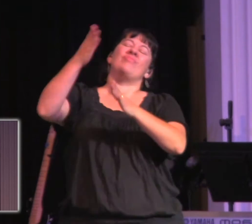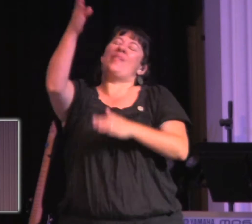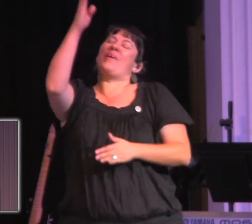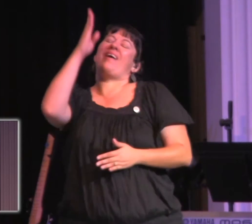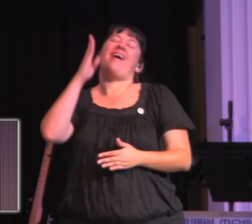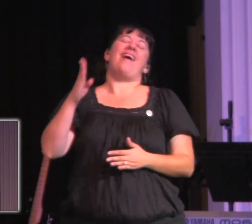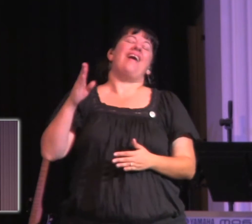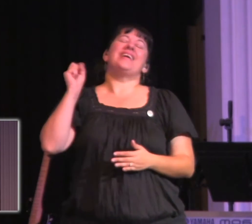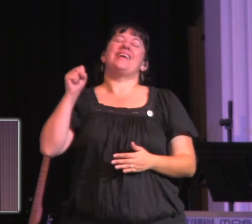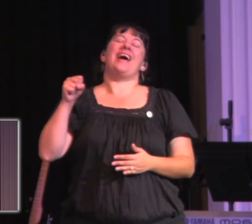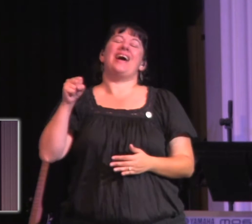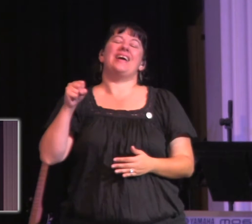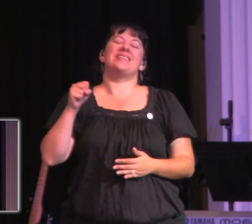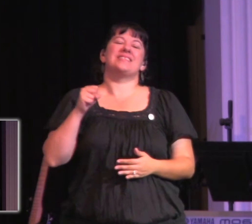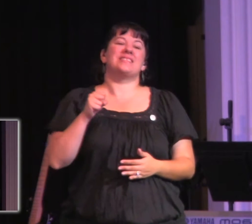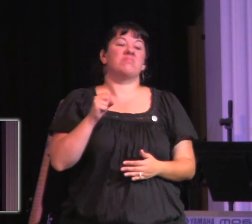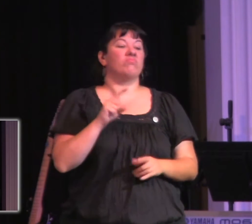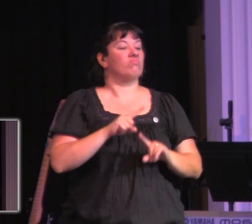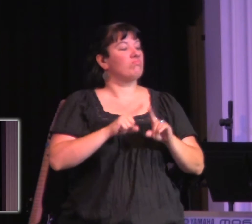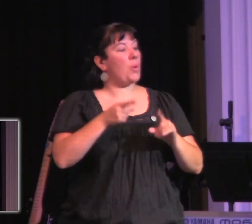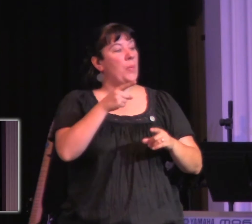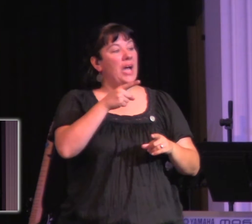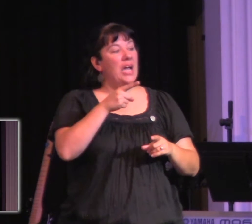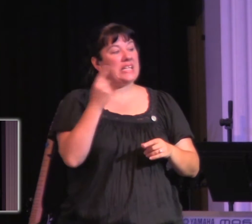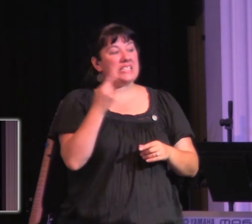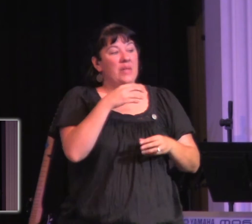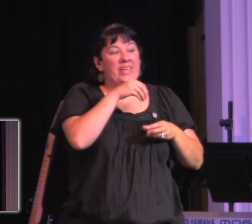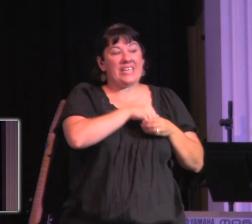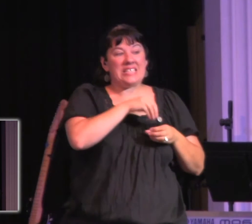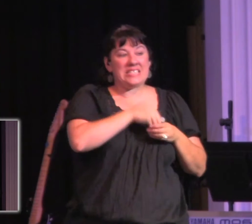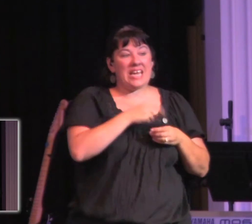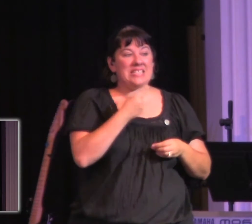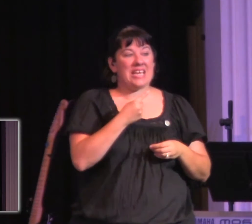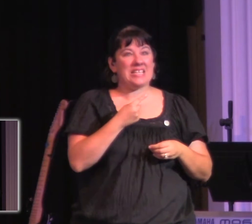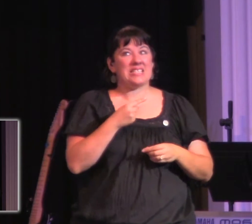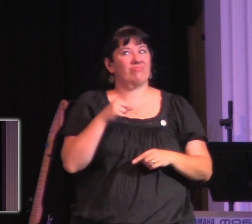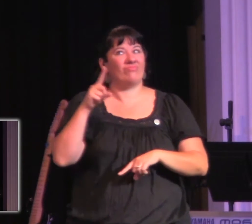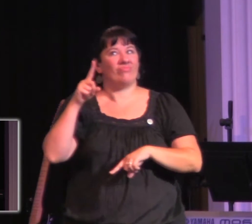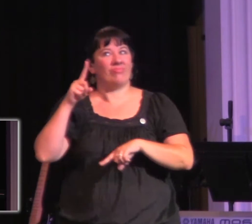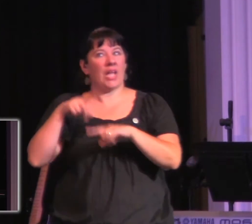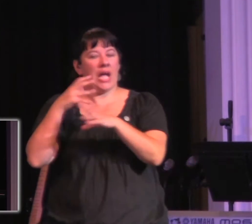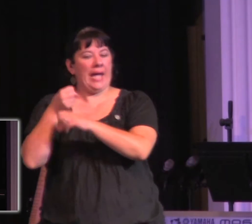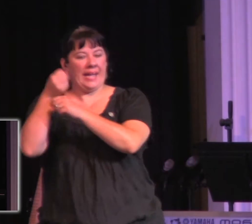I don't know if he's going to abandon me just like my natural father abandoned me. And so